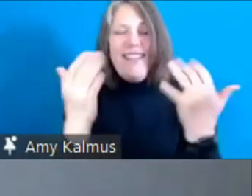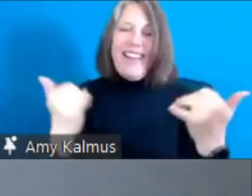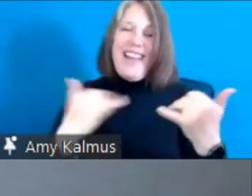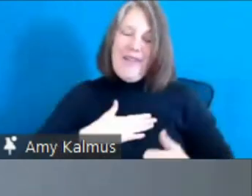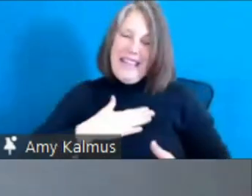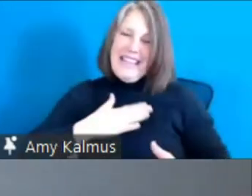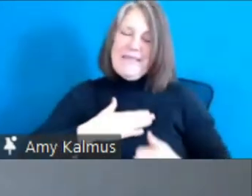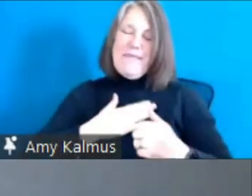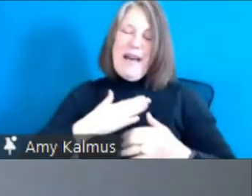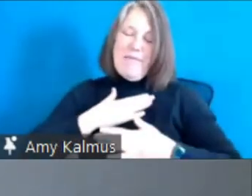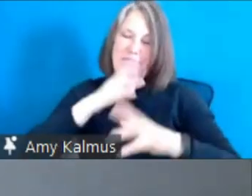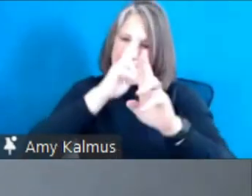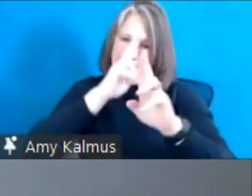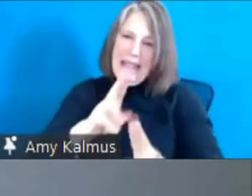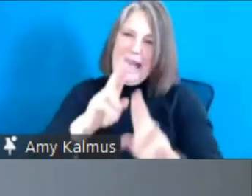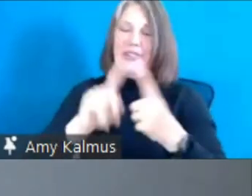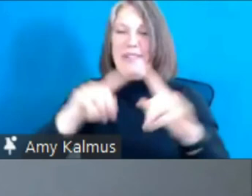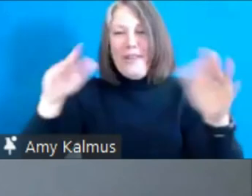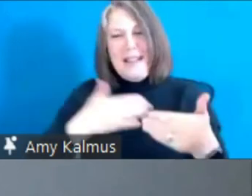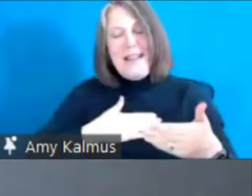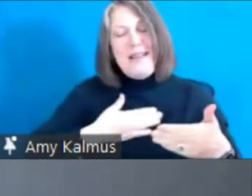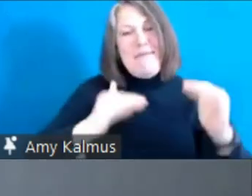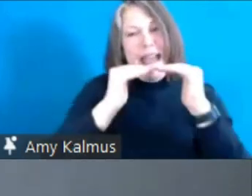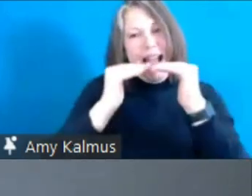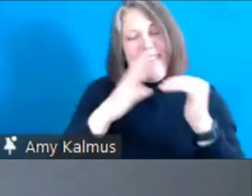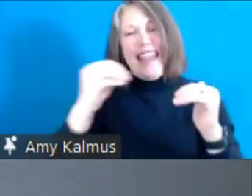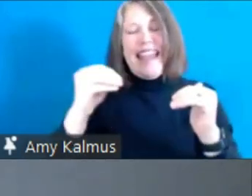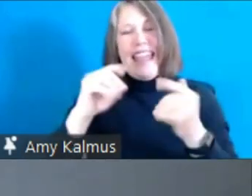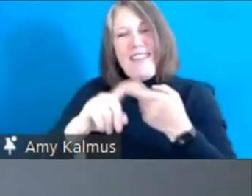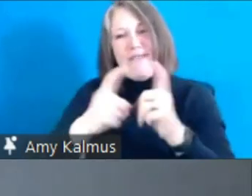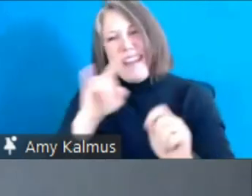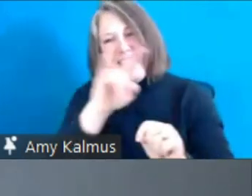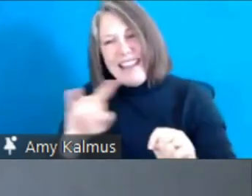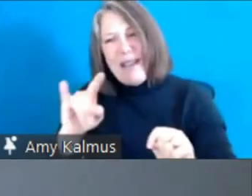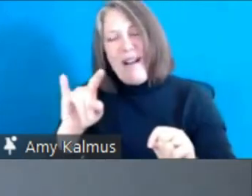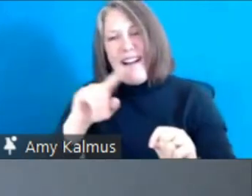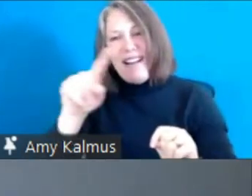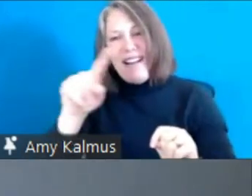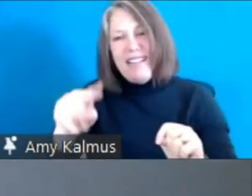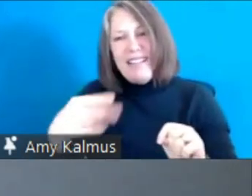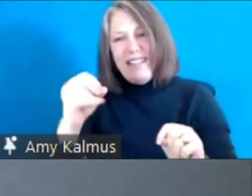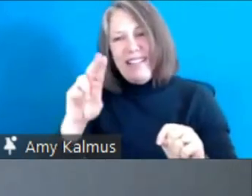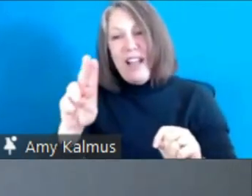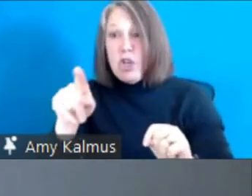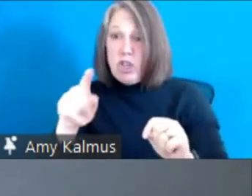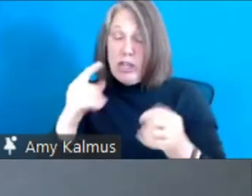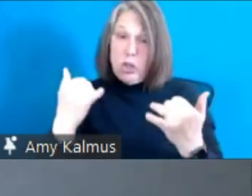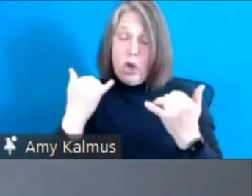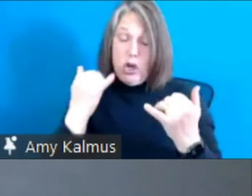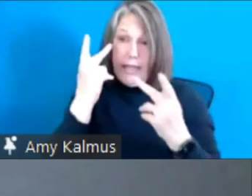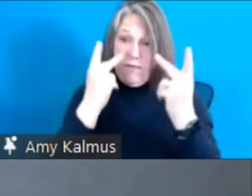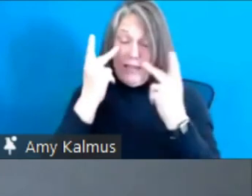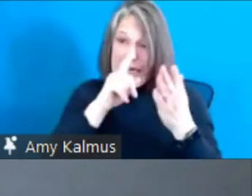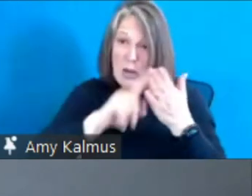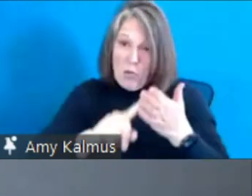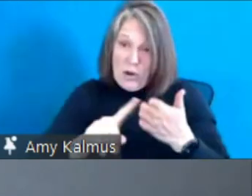to introduce to you my colleague and friend, Shairong Zhou. And Shairong is currently a visiting research scholar